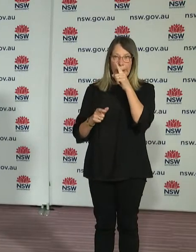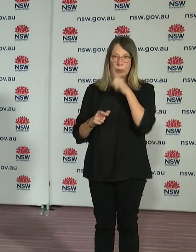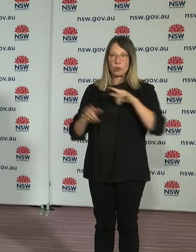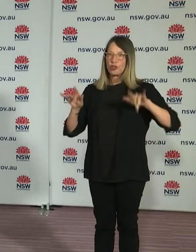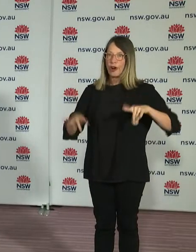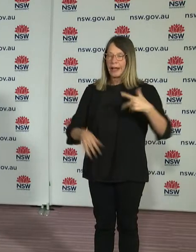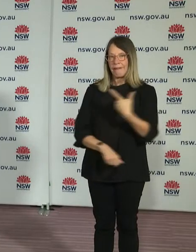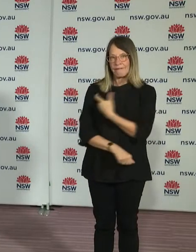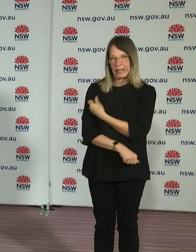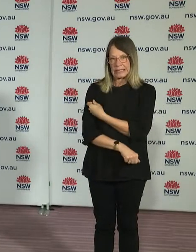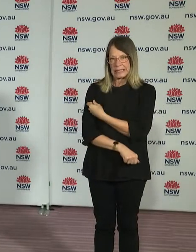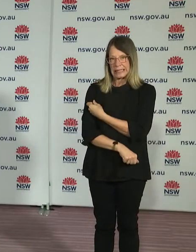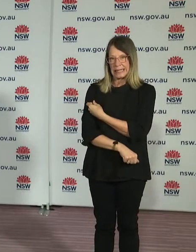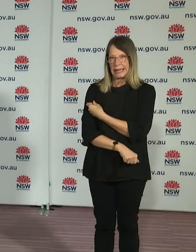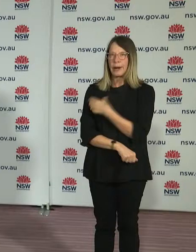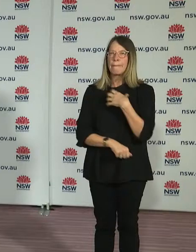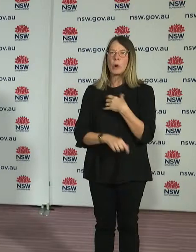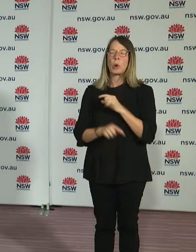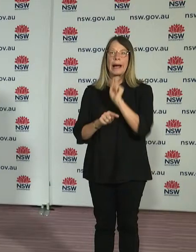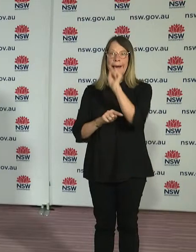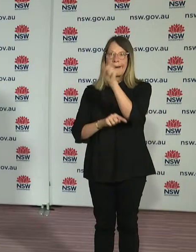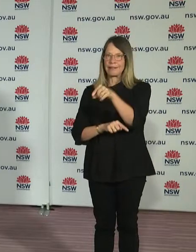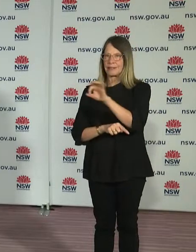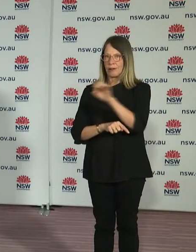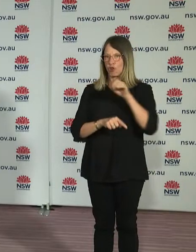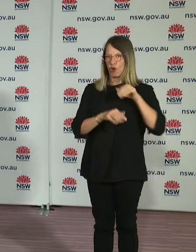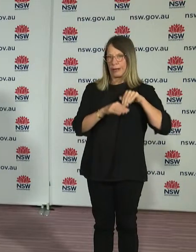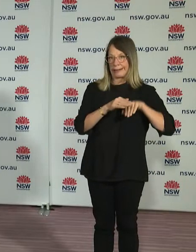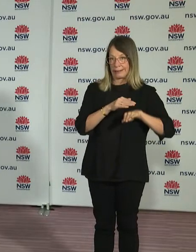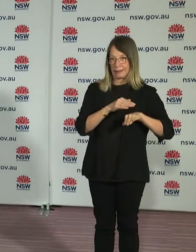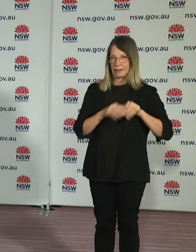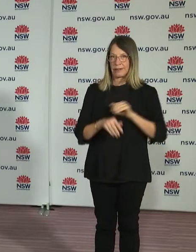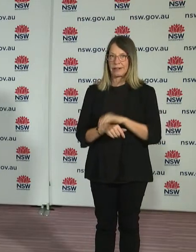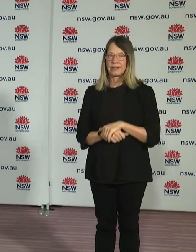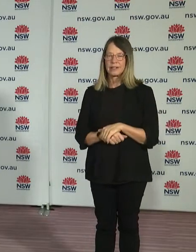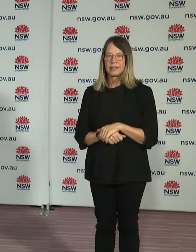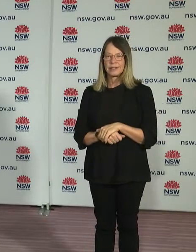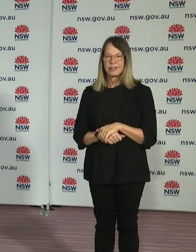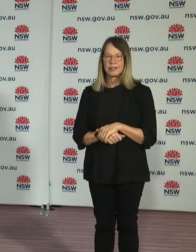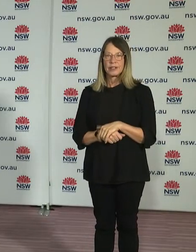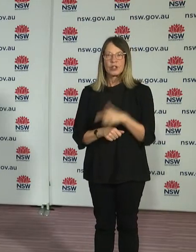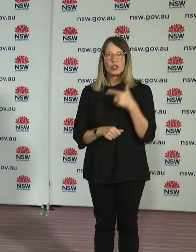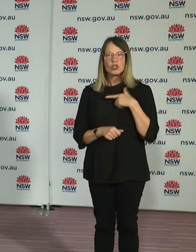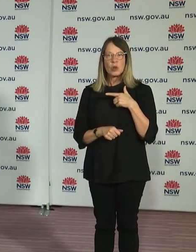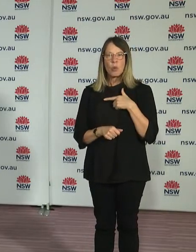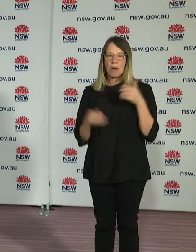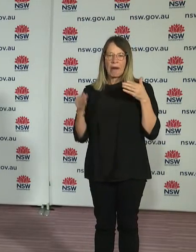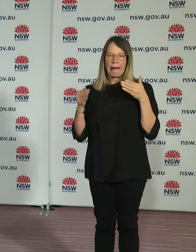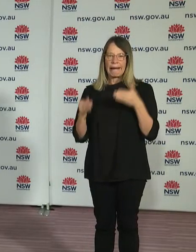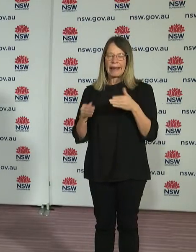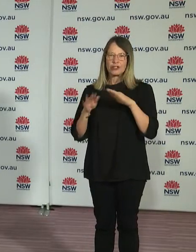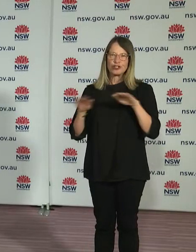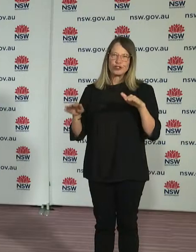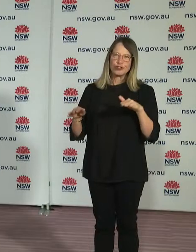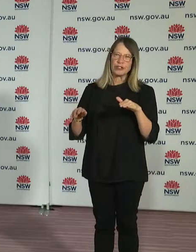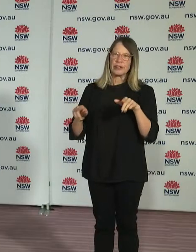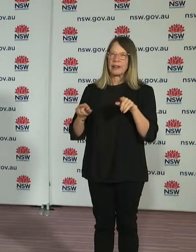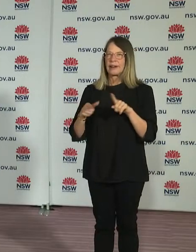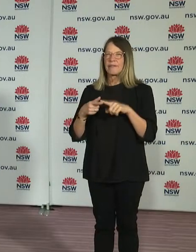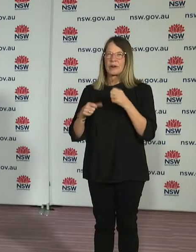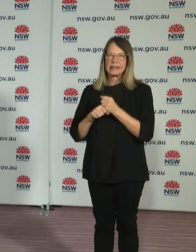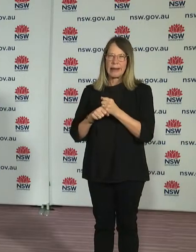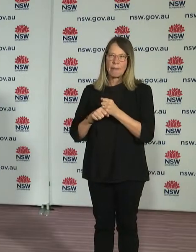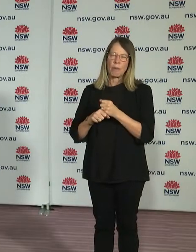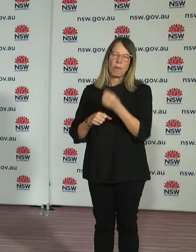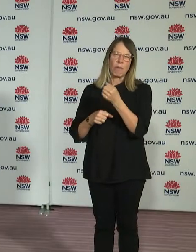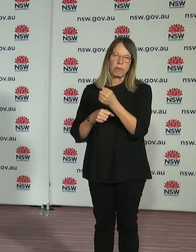so the reason that children are permitted to go in and sit with their parents is that the parents will